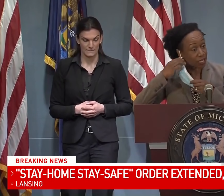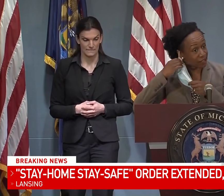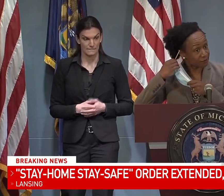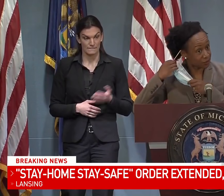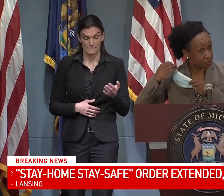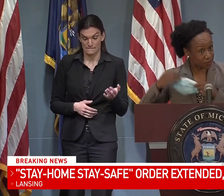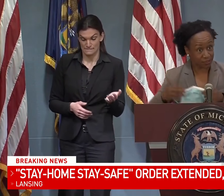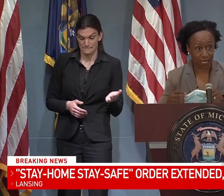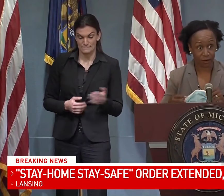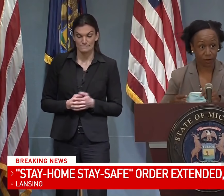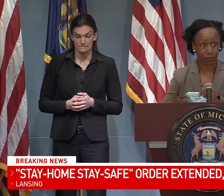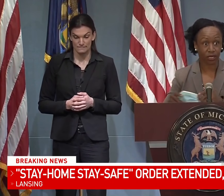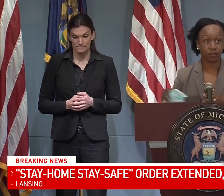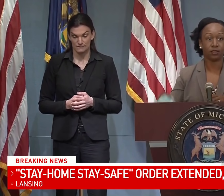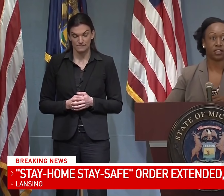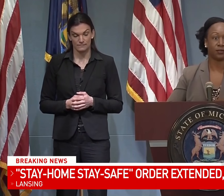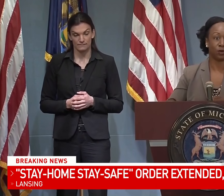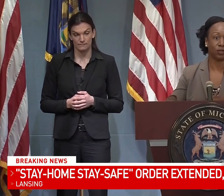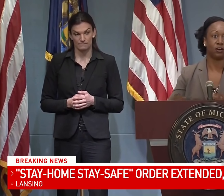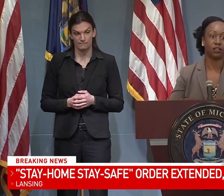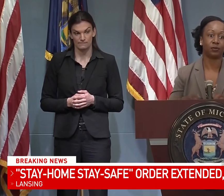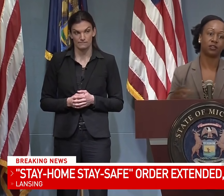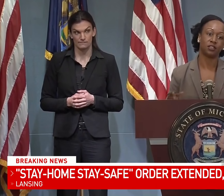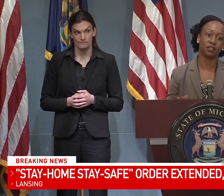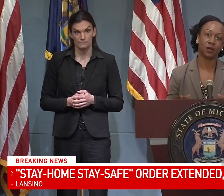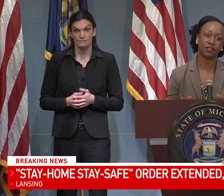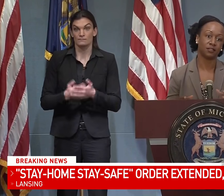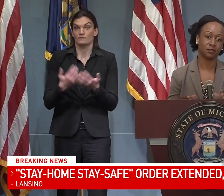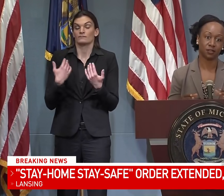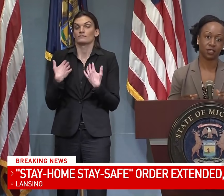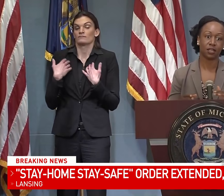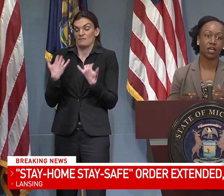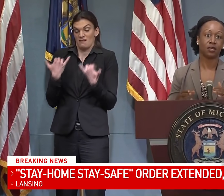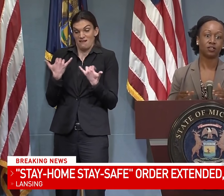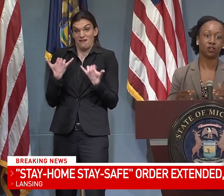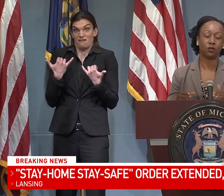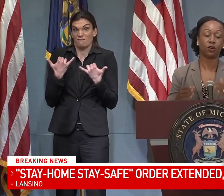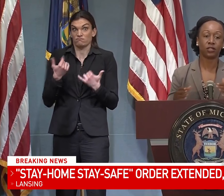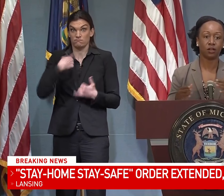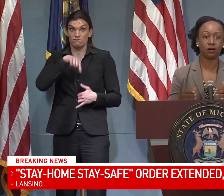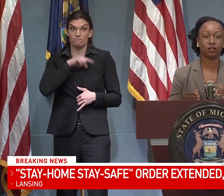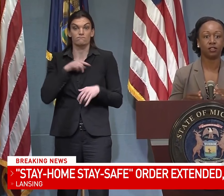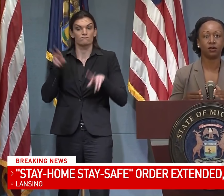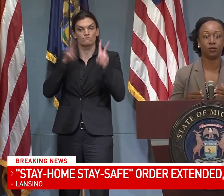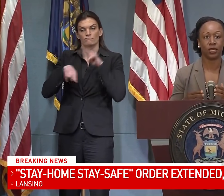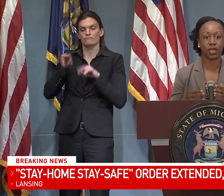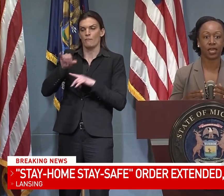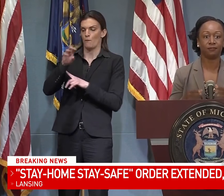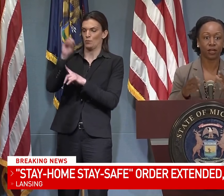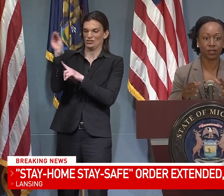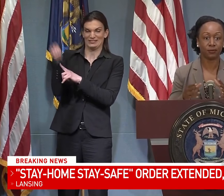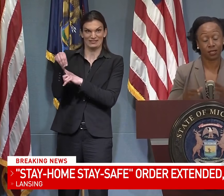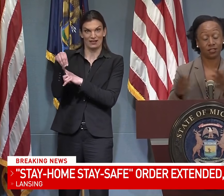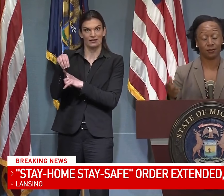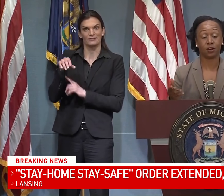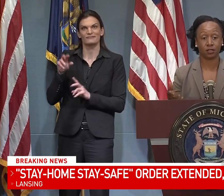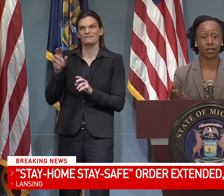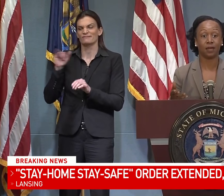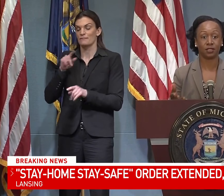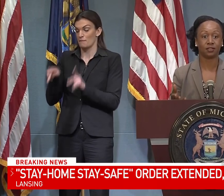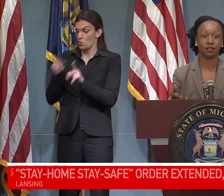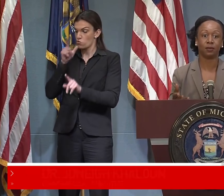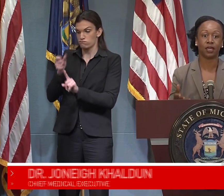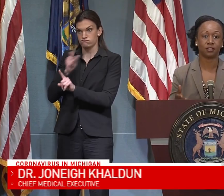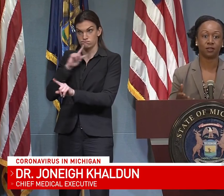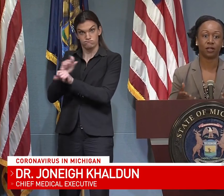So we have, during this entire outbreak, looked at what we call the percent positivity. And so early on, we had because of our